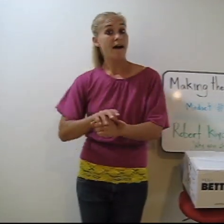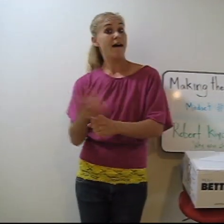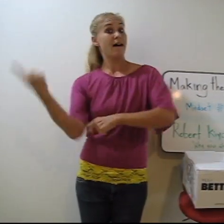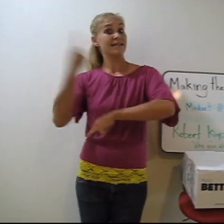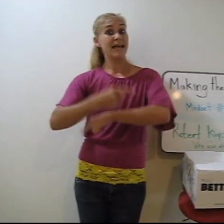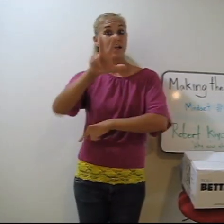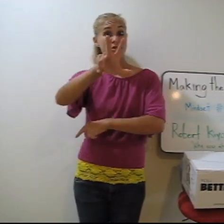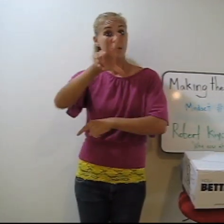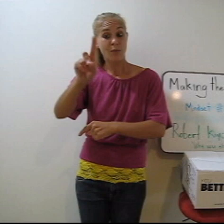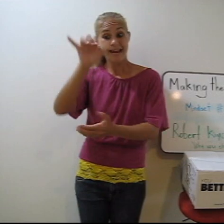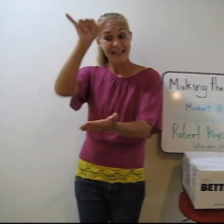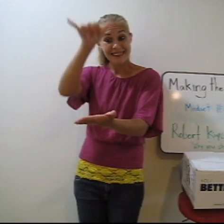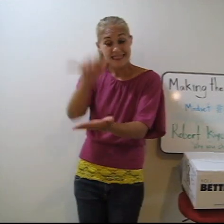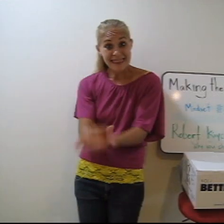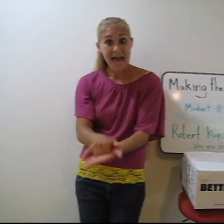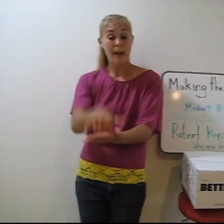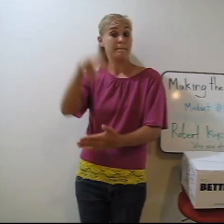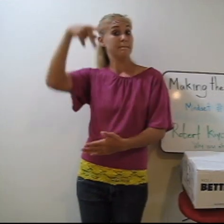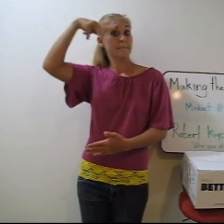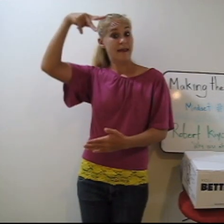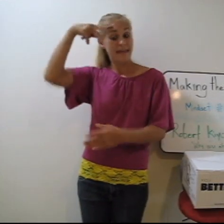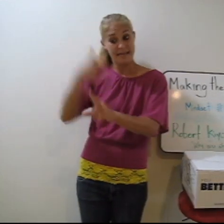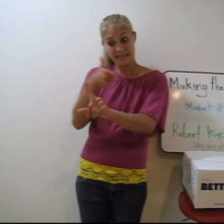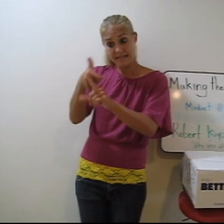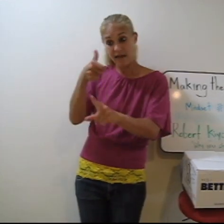31, that compounding penny is